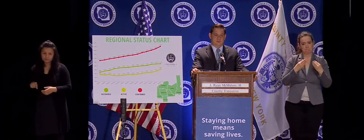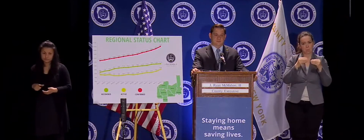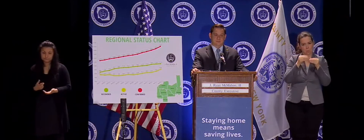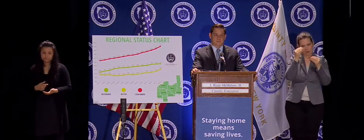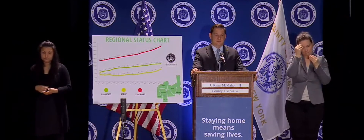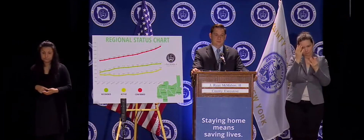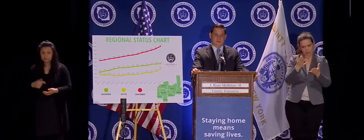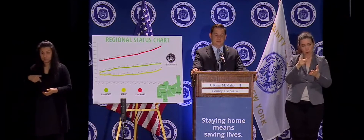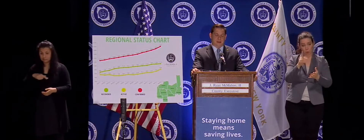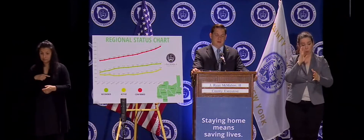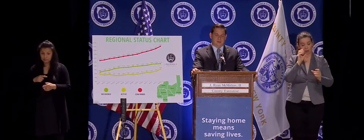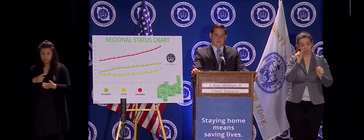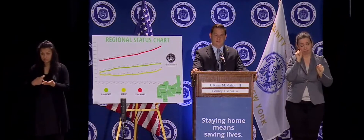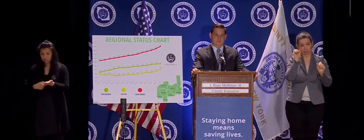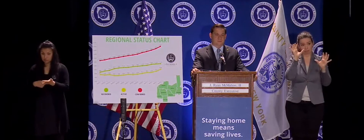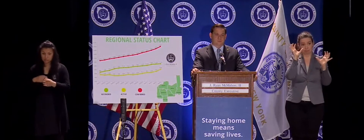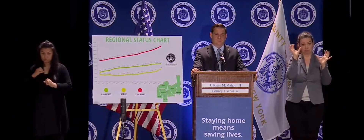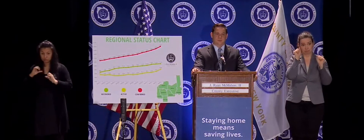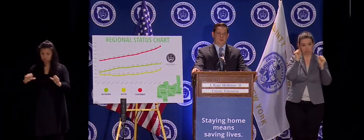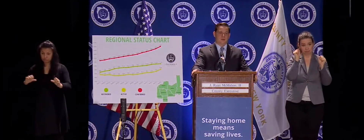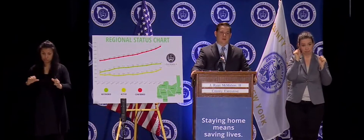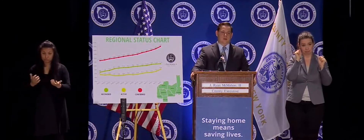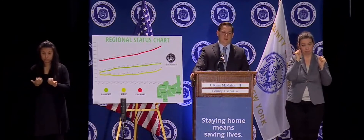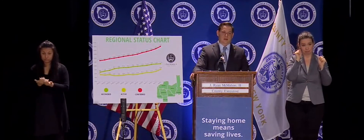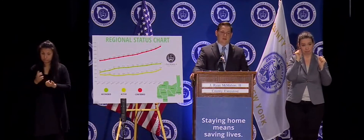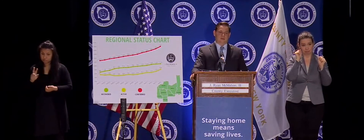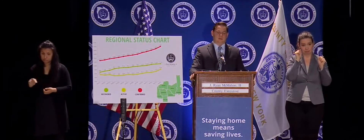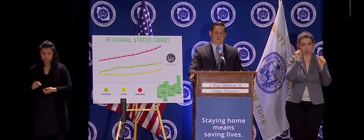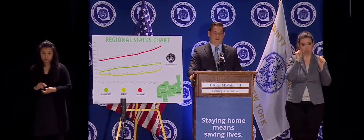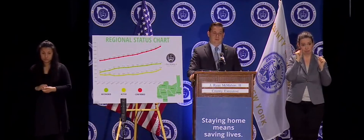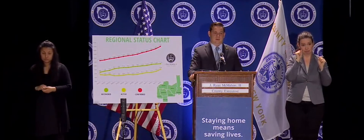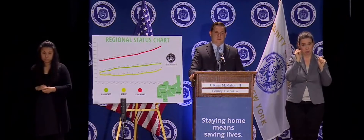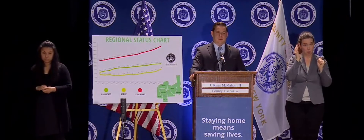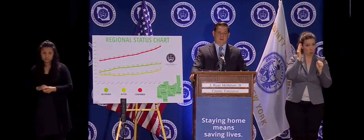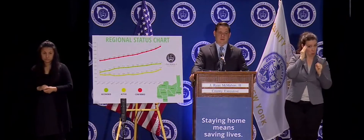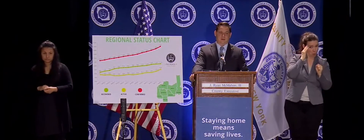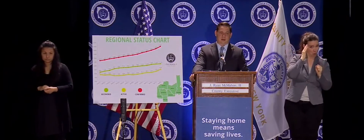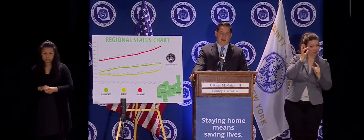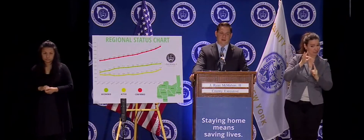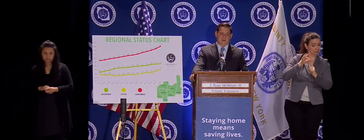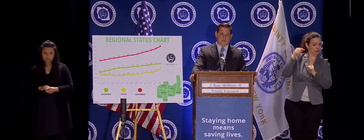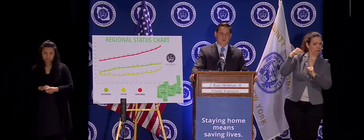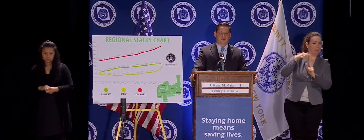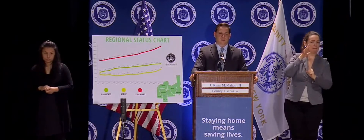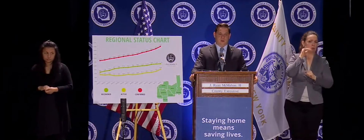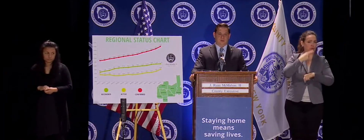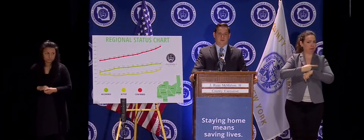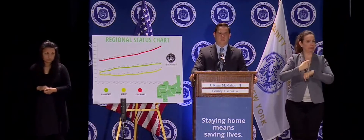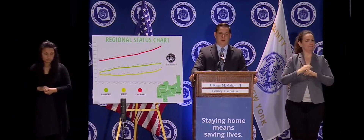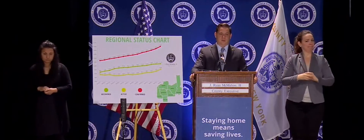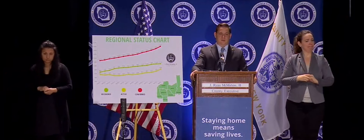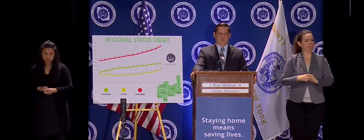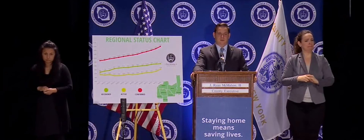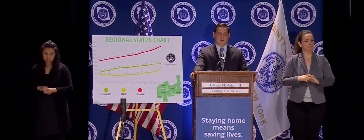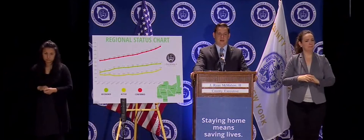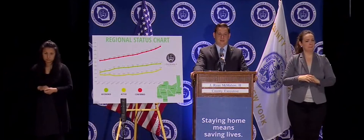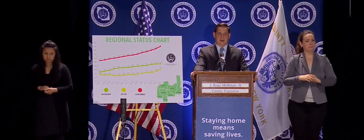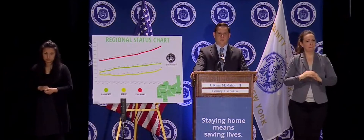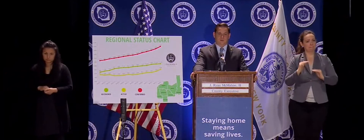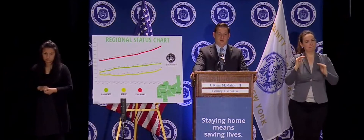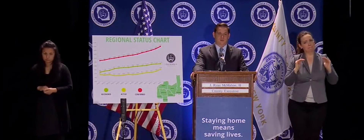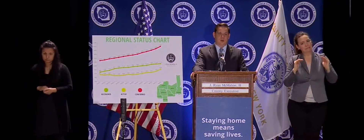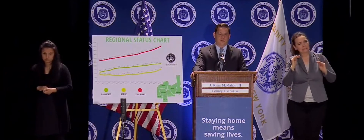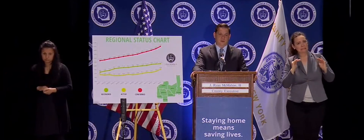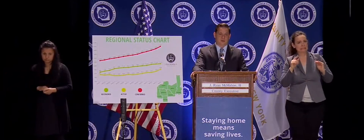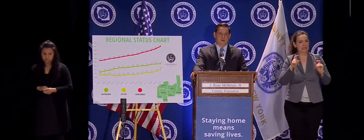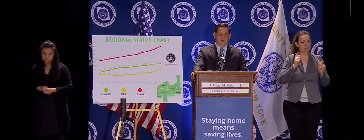it's a balance, and I am concerned about any time